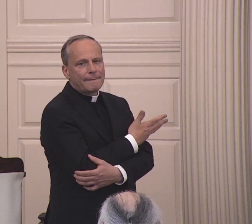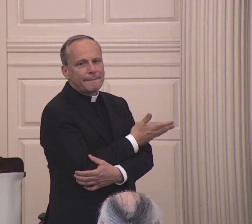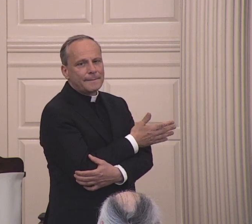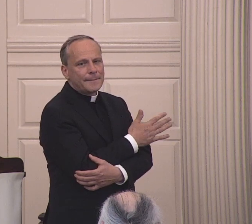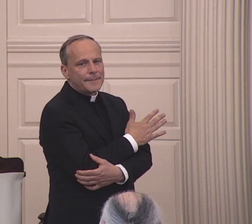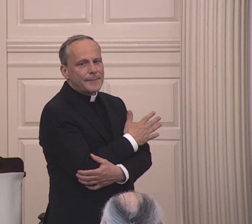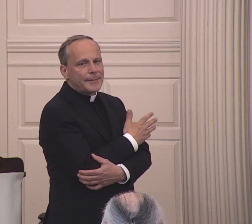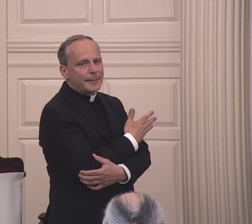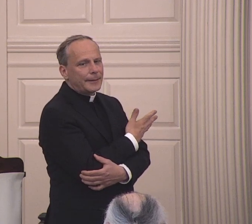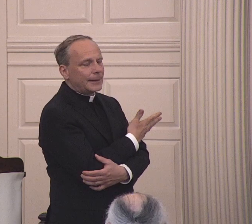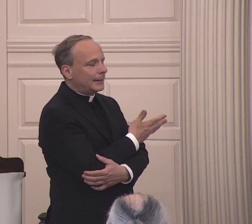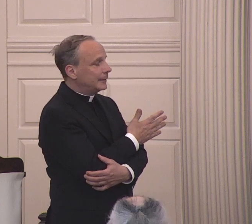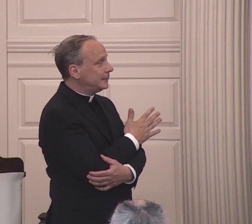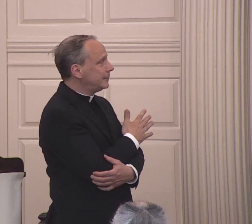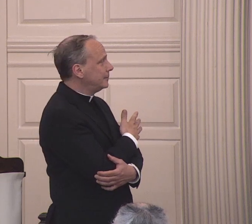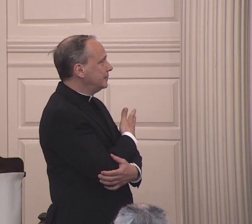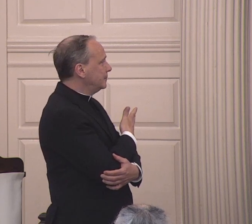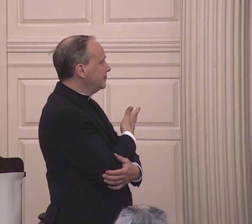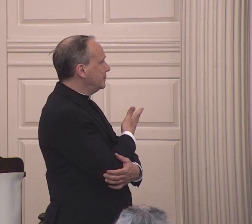facis